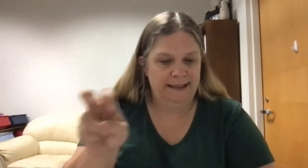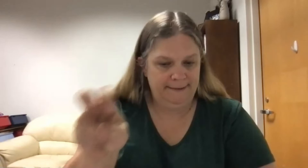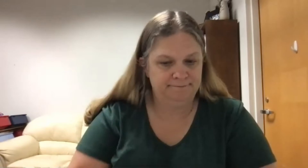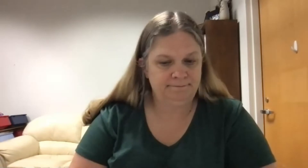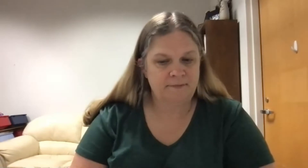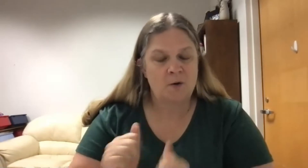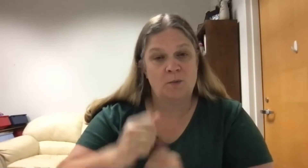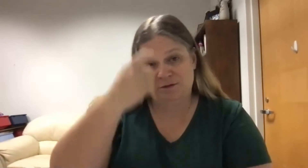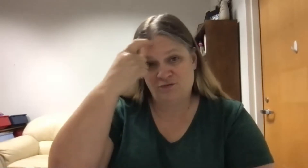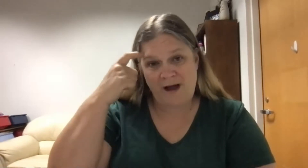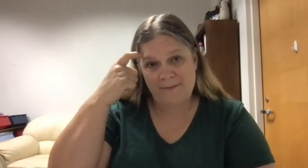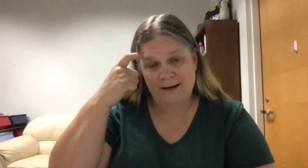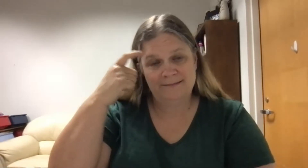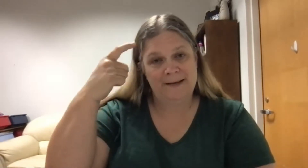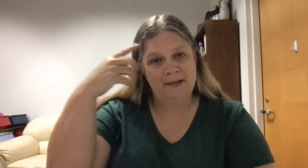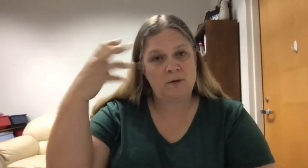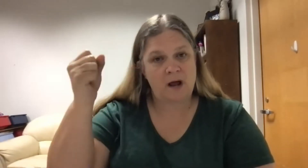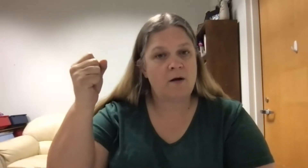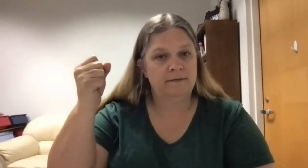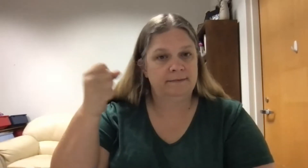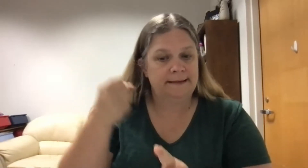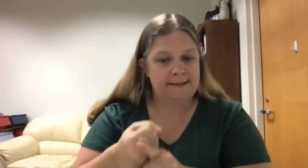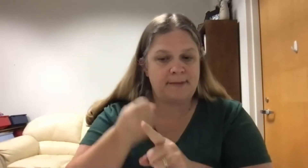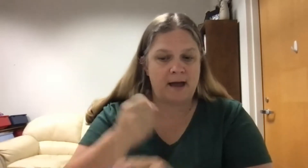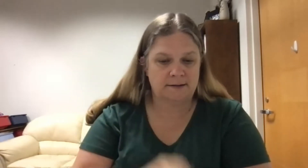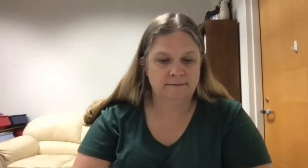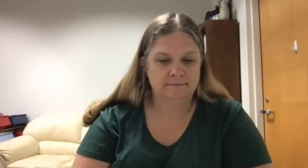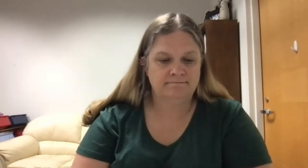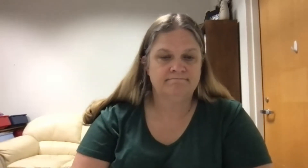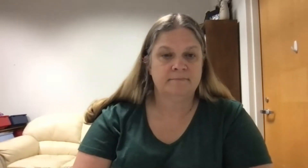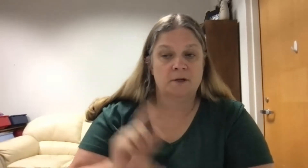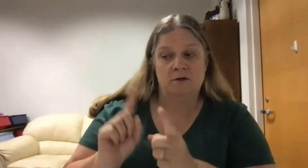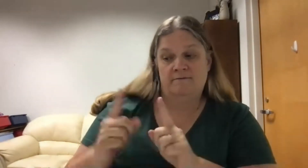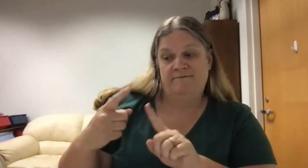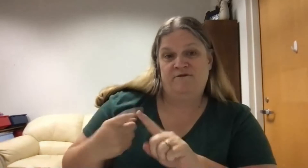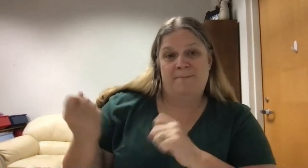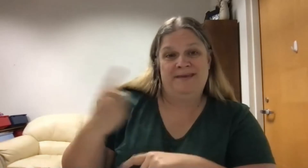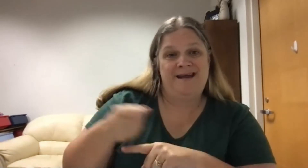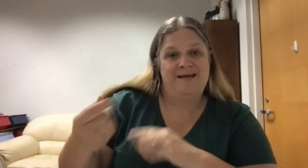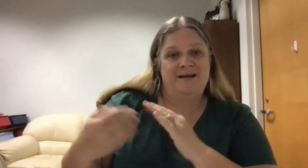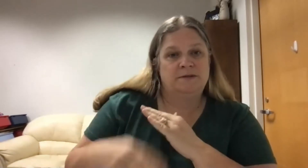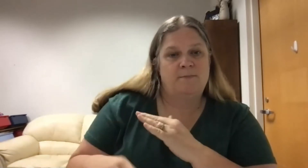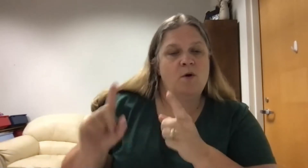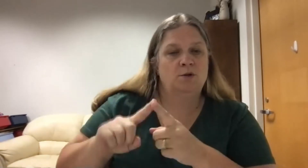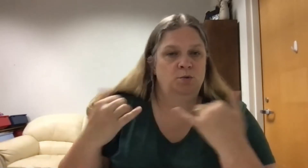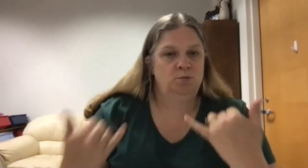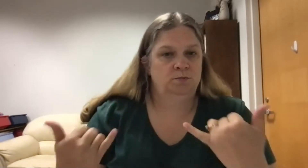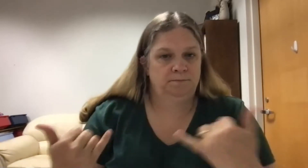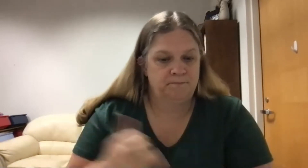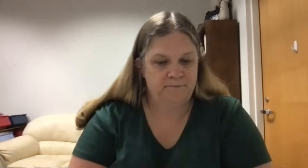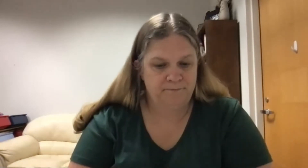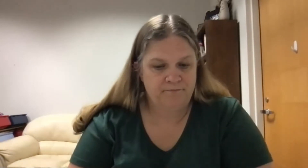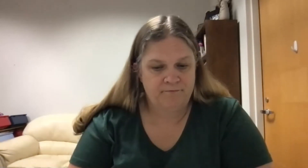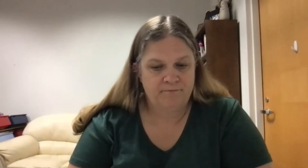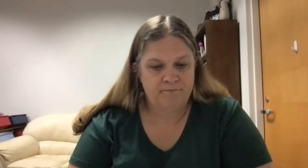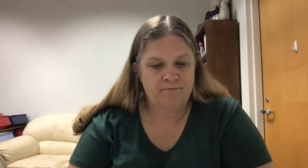son's long journey with trauma and mental health impacts from the day he